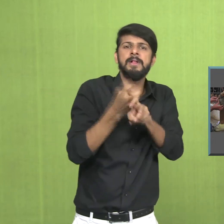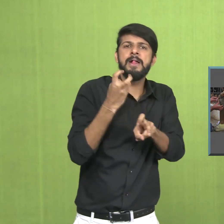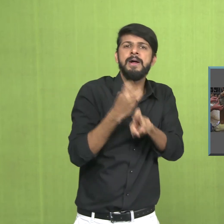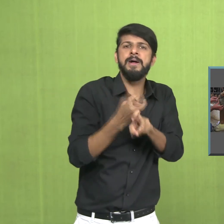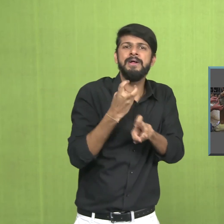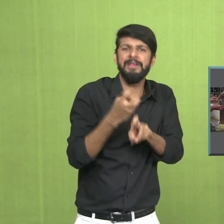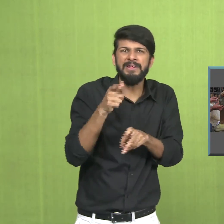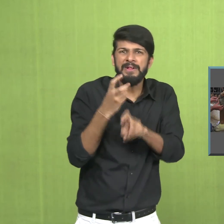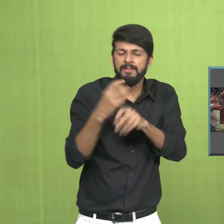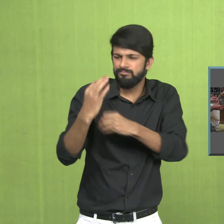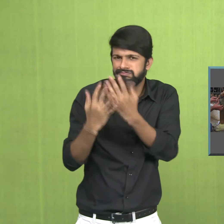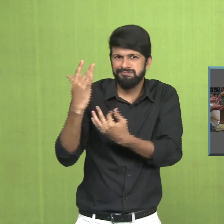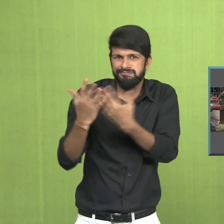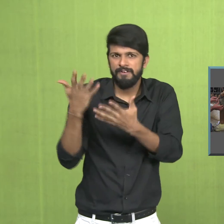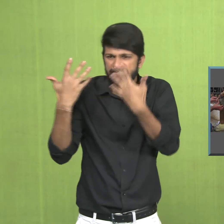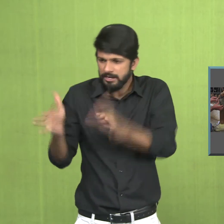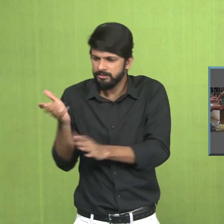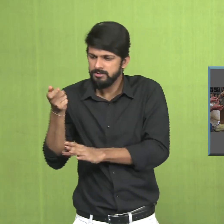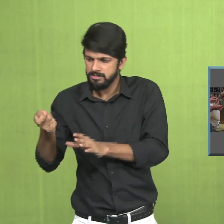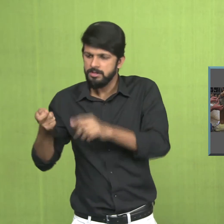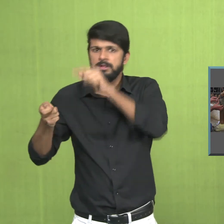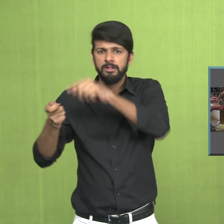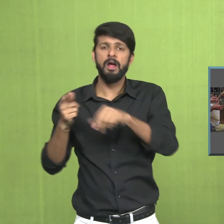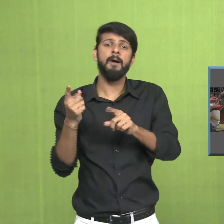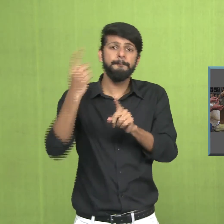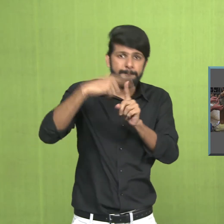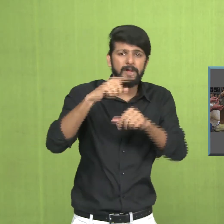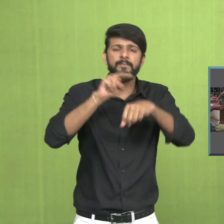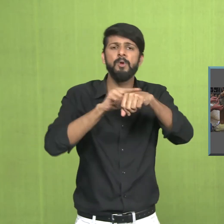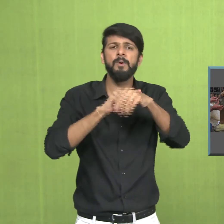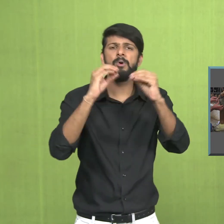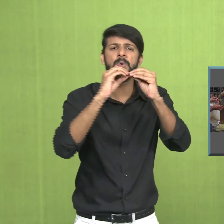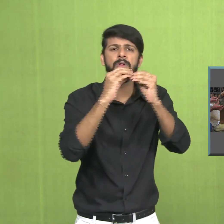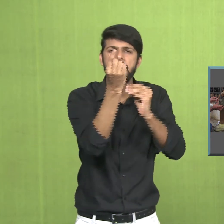the wax inside is melted, and now there is a hollow